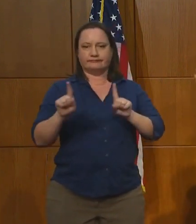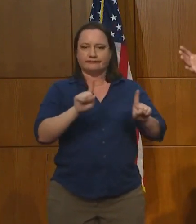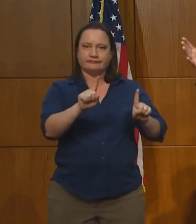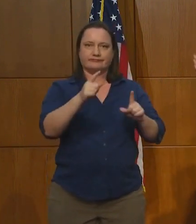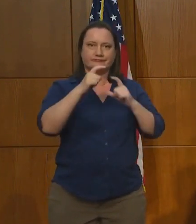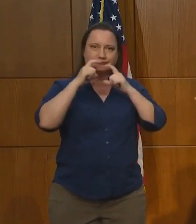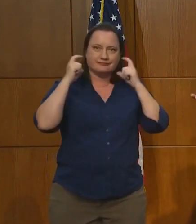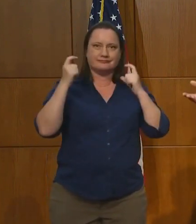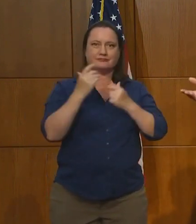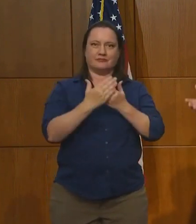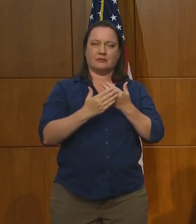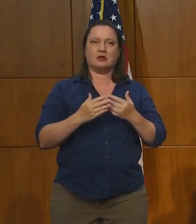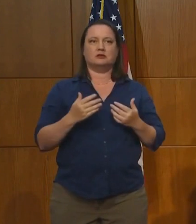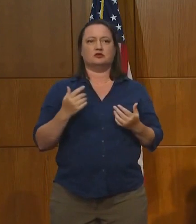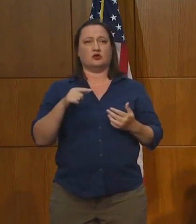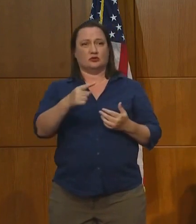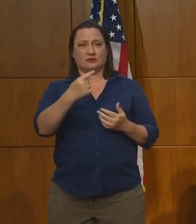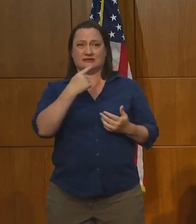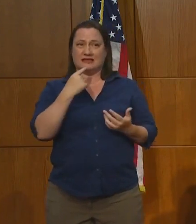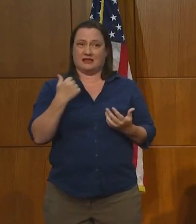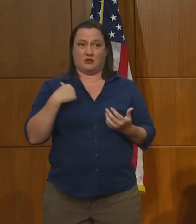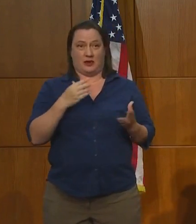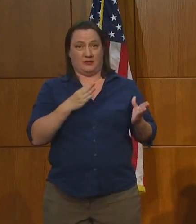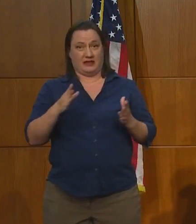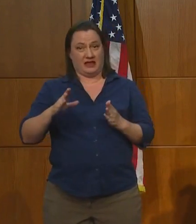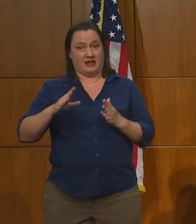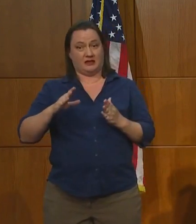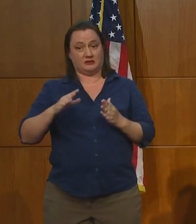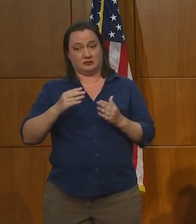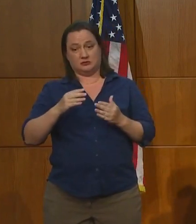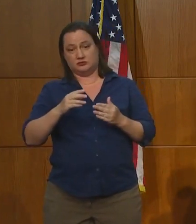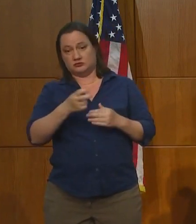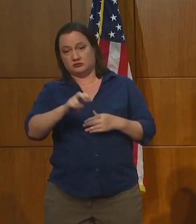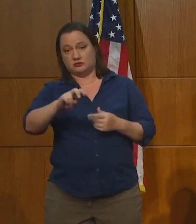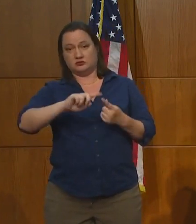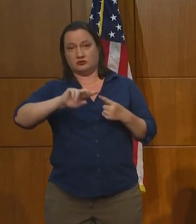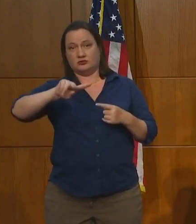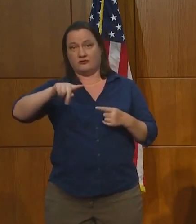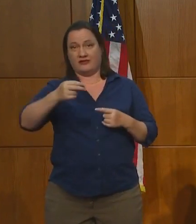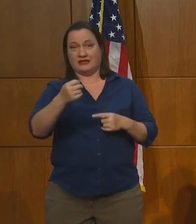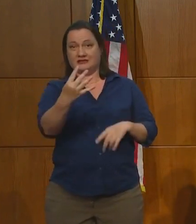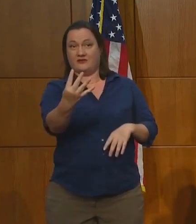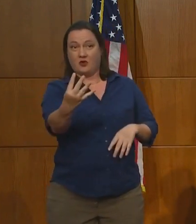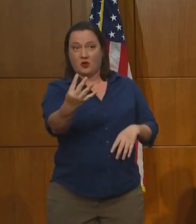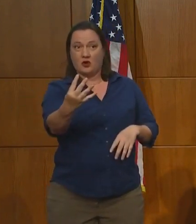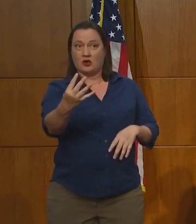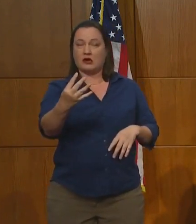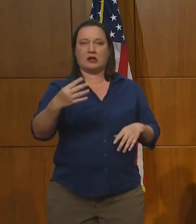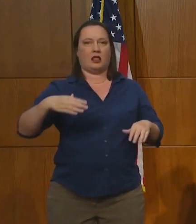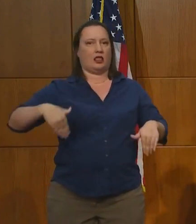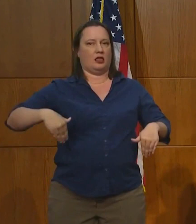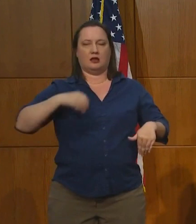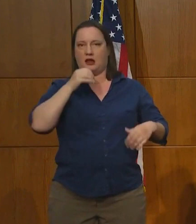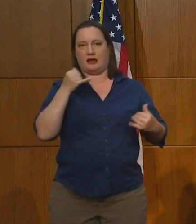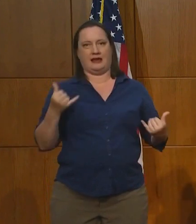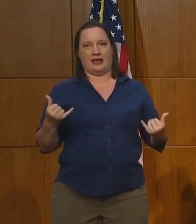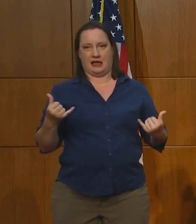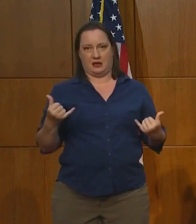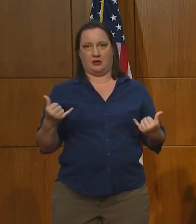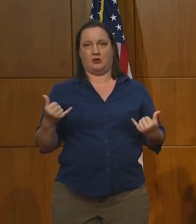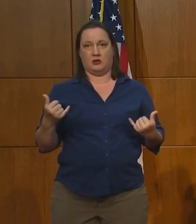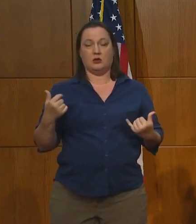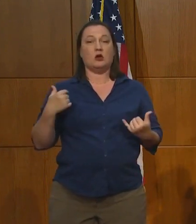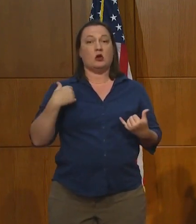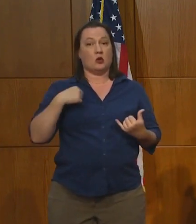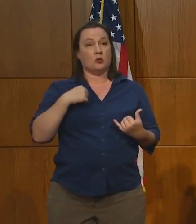phase 4 or whatever? Not right now, because we flattened the curve. It came